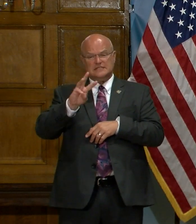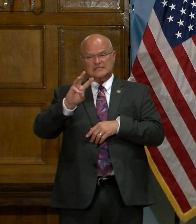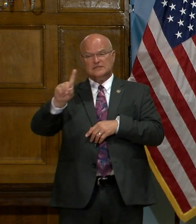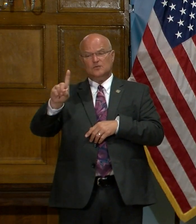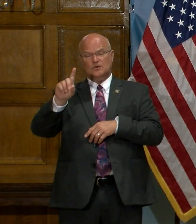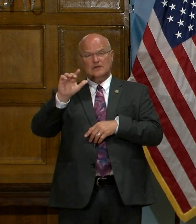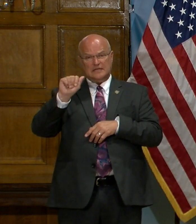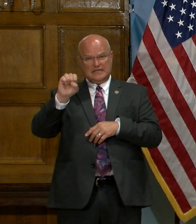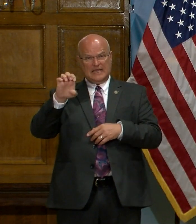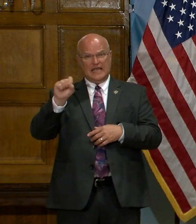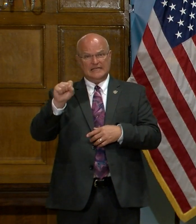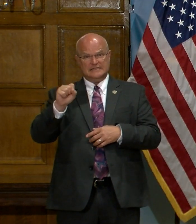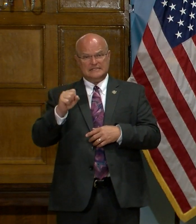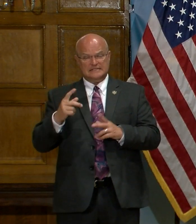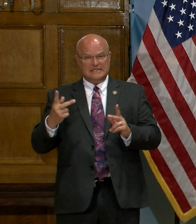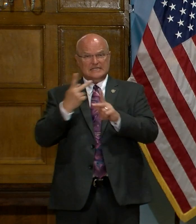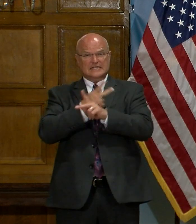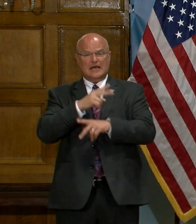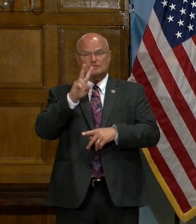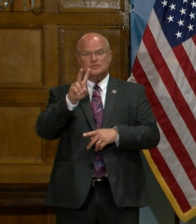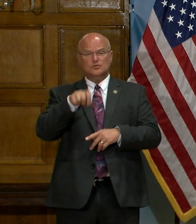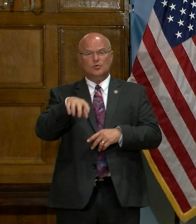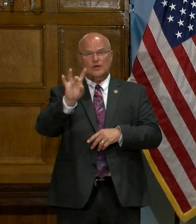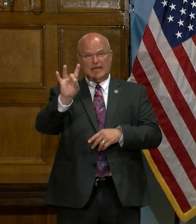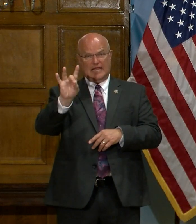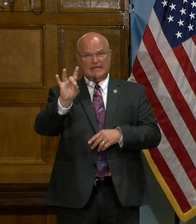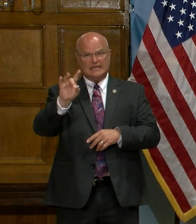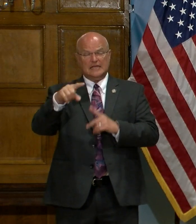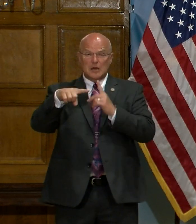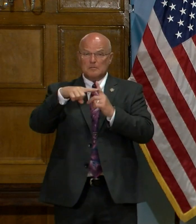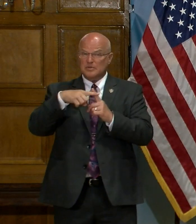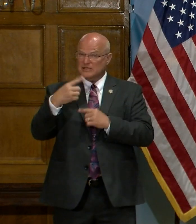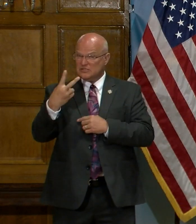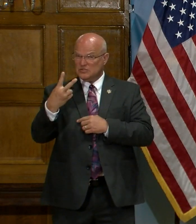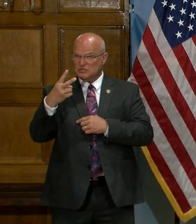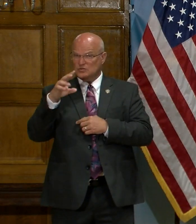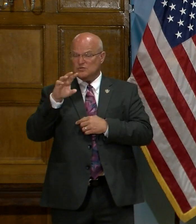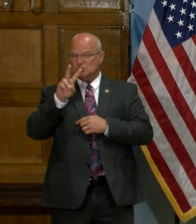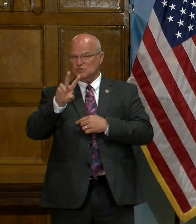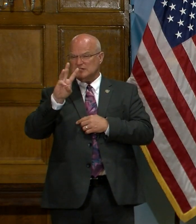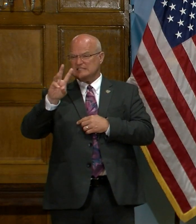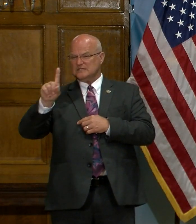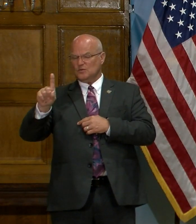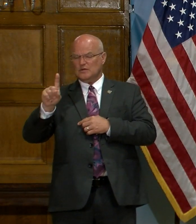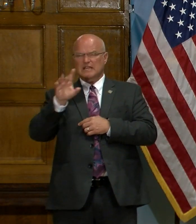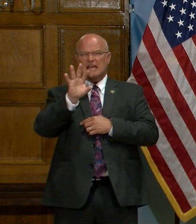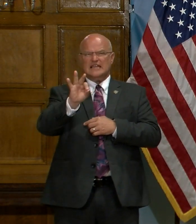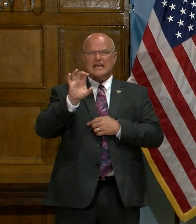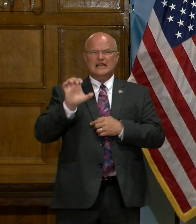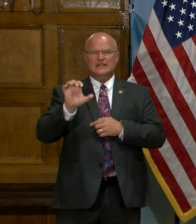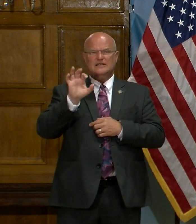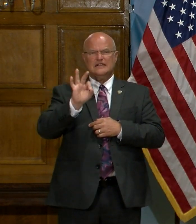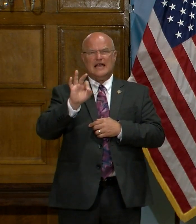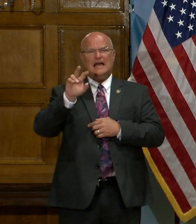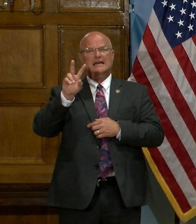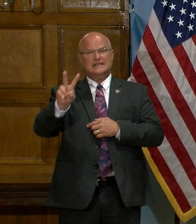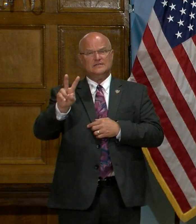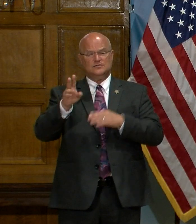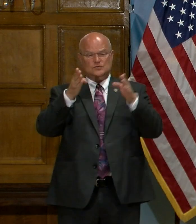261 cases times the 2.8 plus the 261, you have